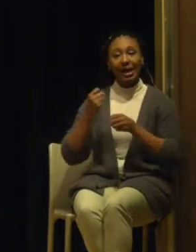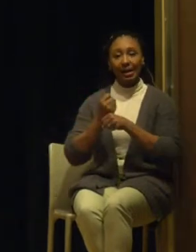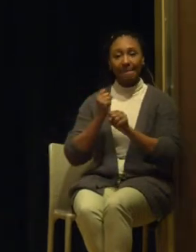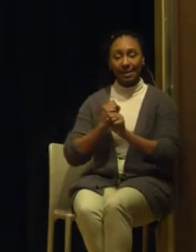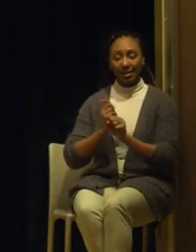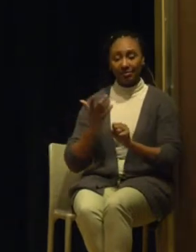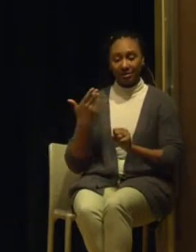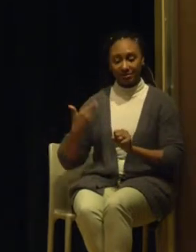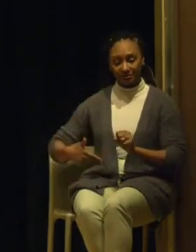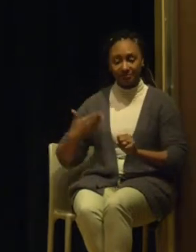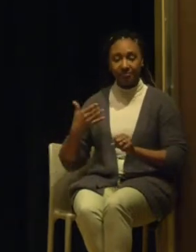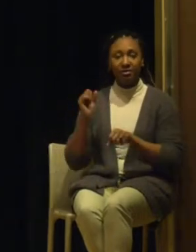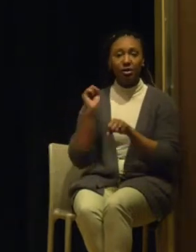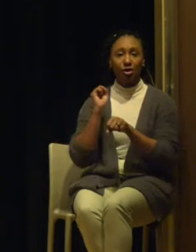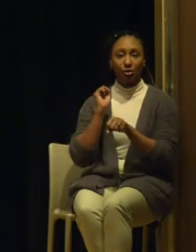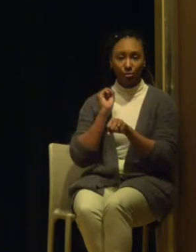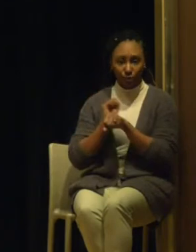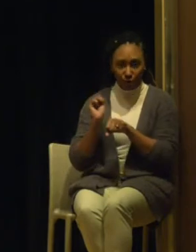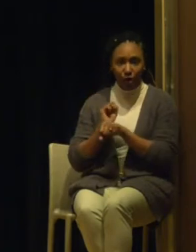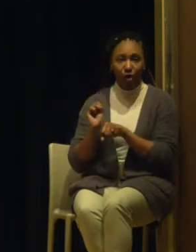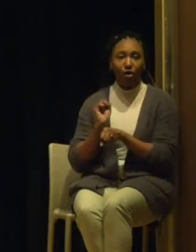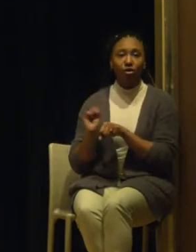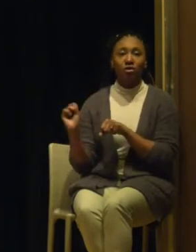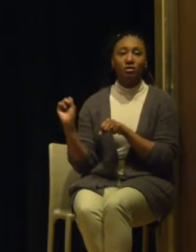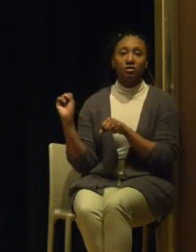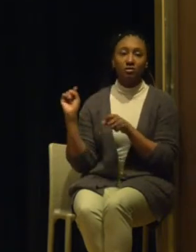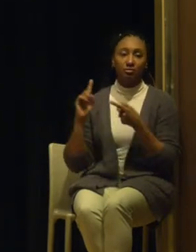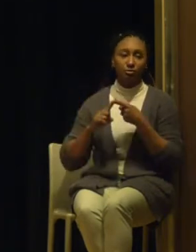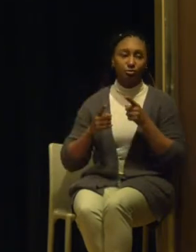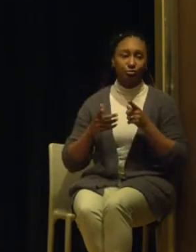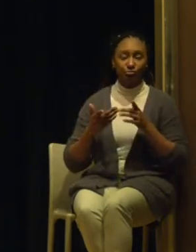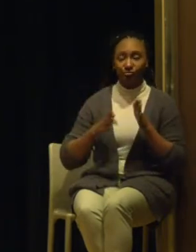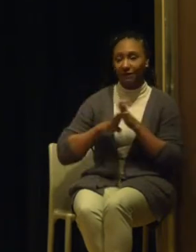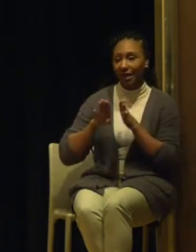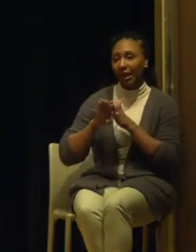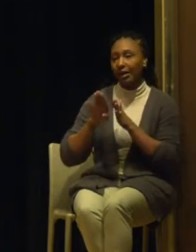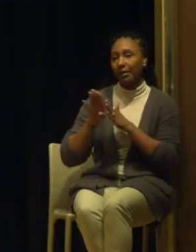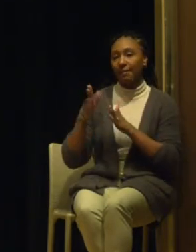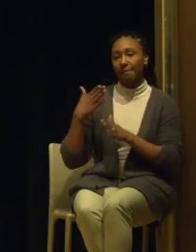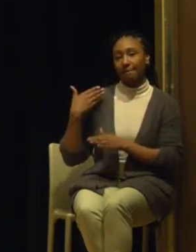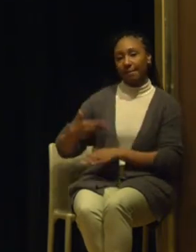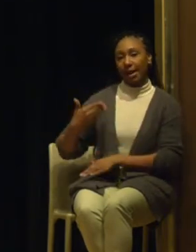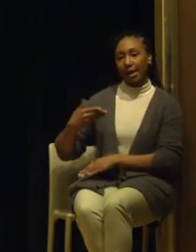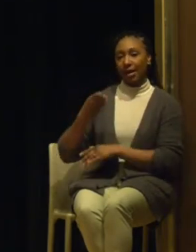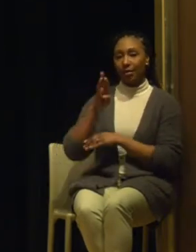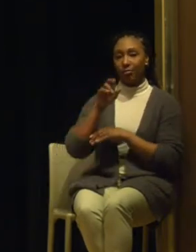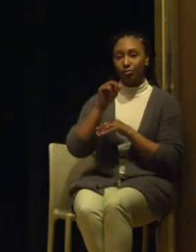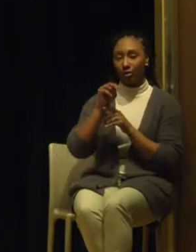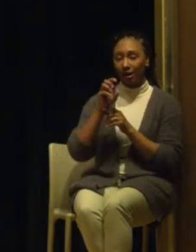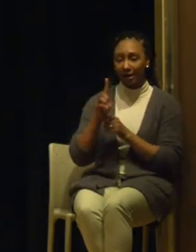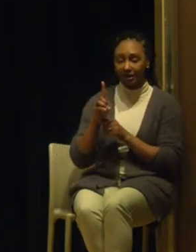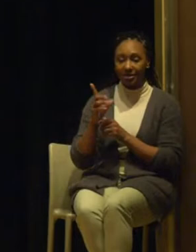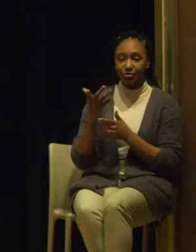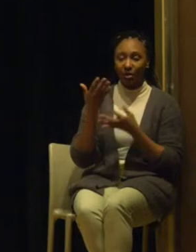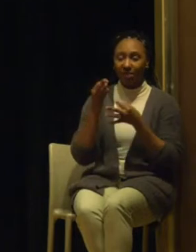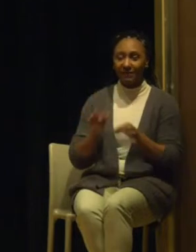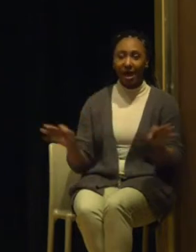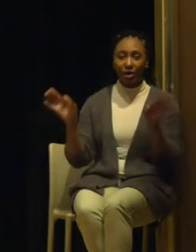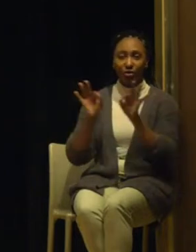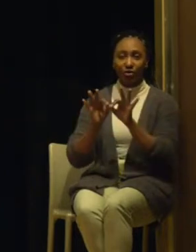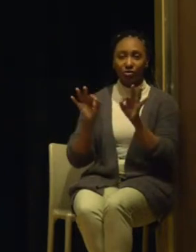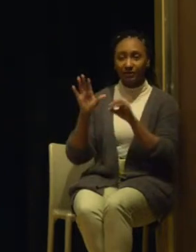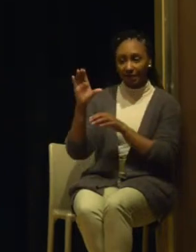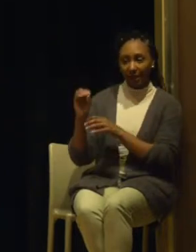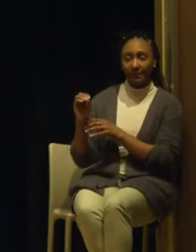harder inside myself, you know, develop a brand for BET. What were the values of the company? What did I want it to stand for?